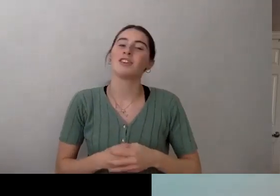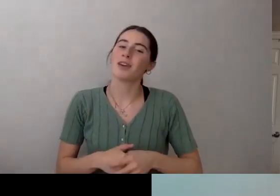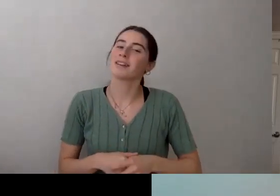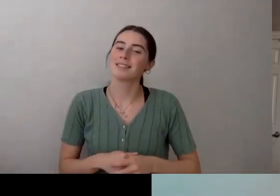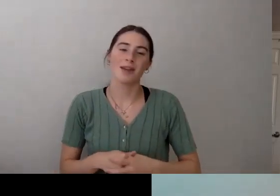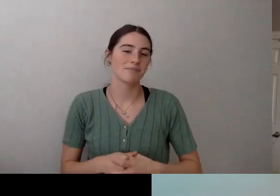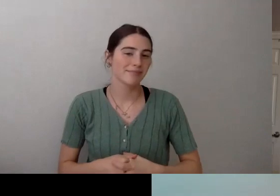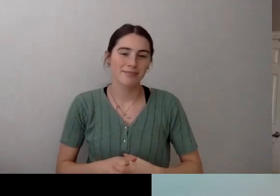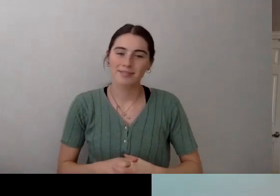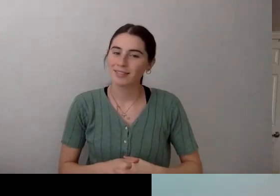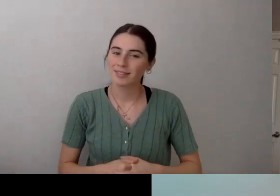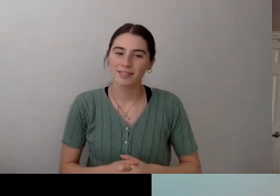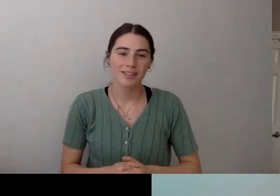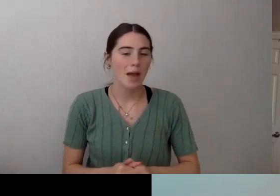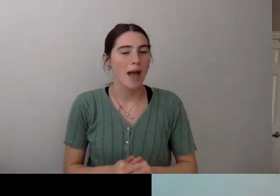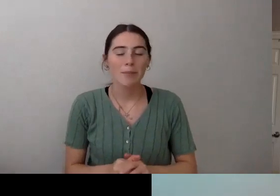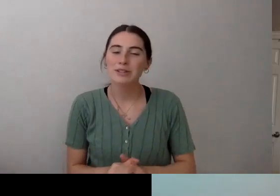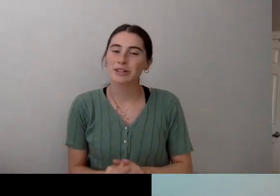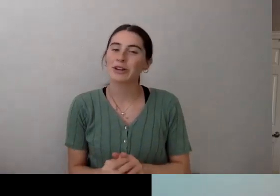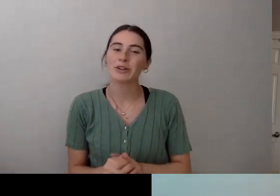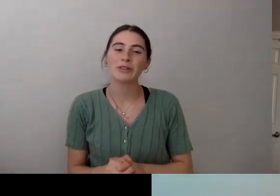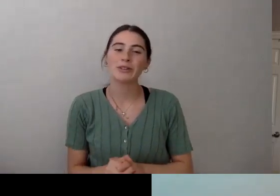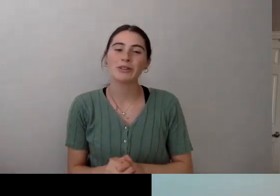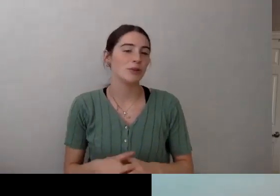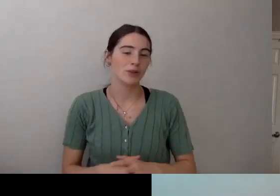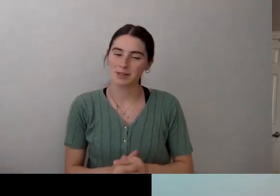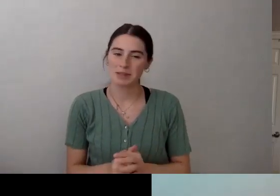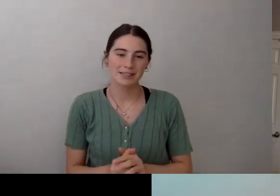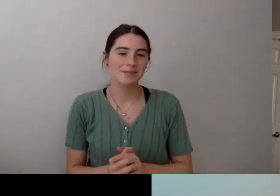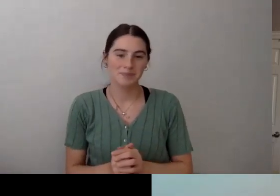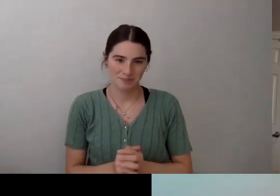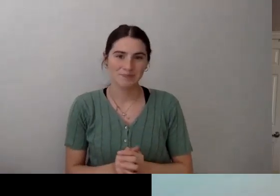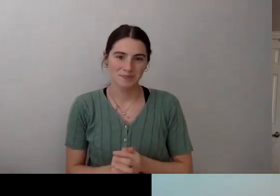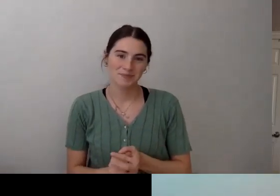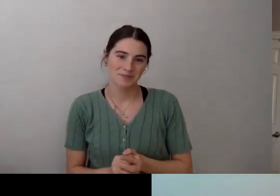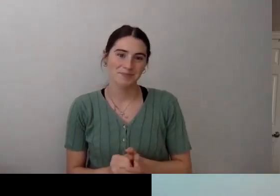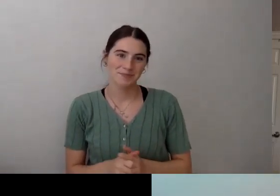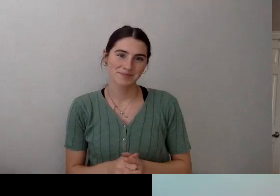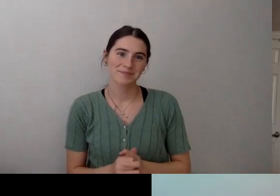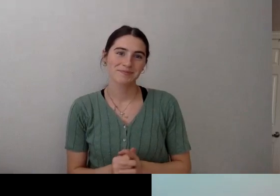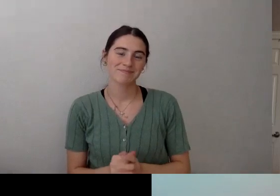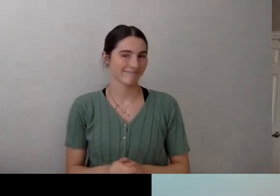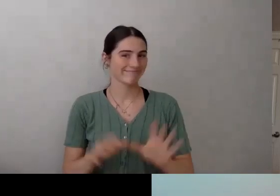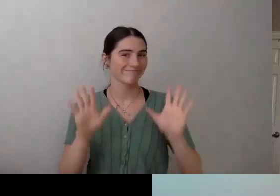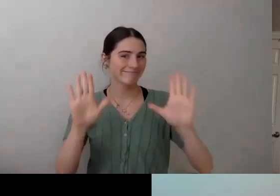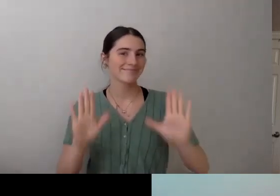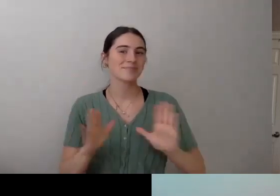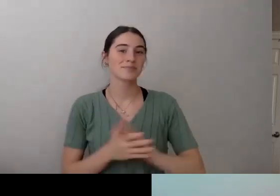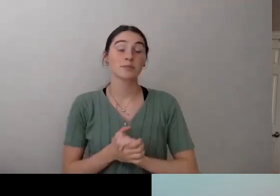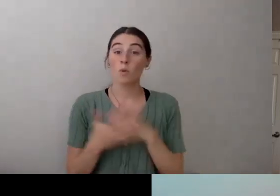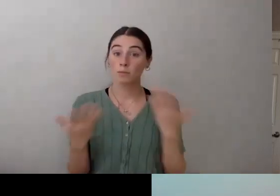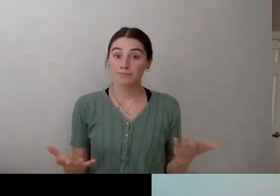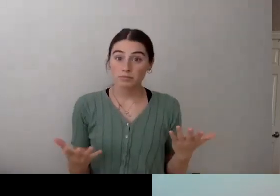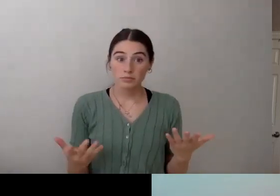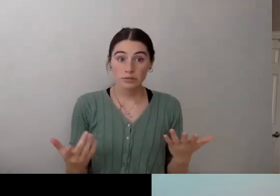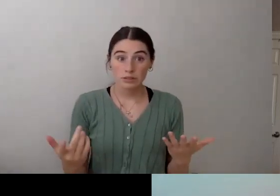Thank you. Yeah, same. I'm happy to learn new recipes. Excellent. Well, we will